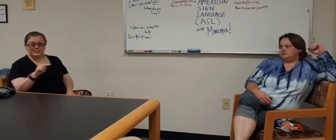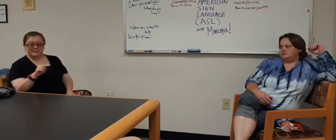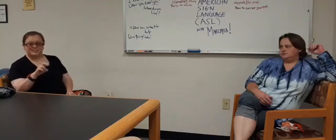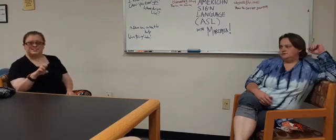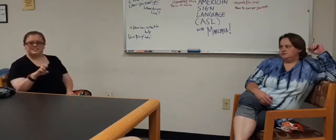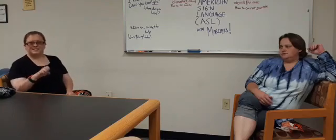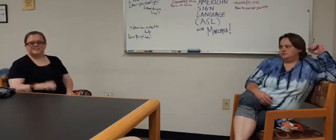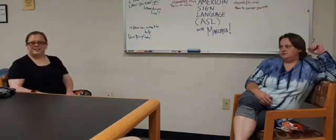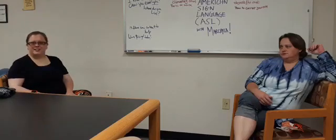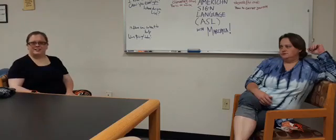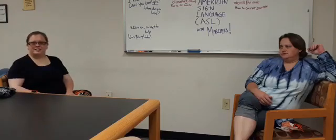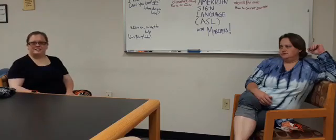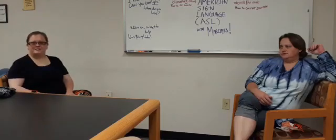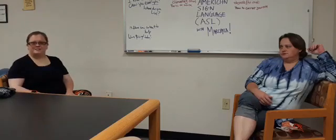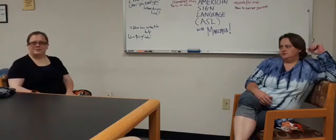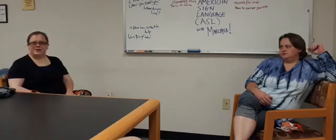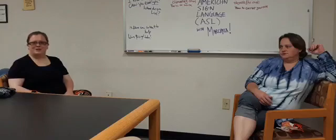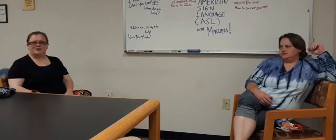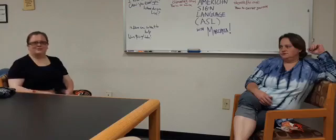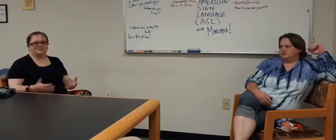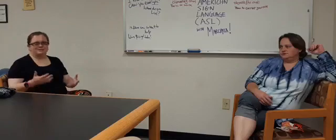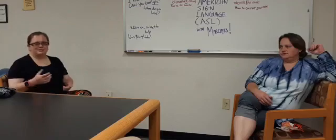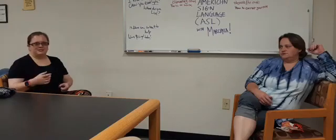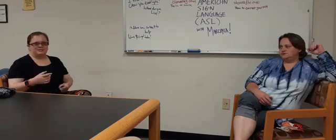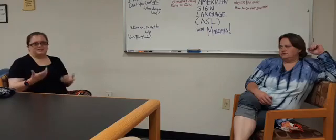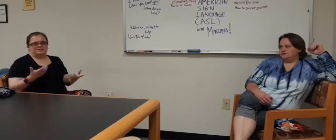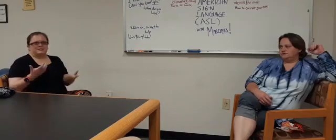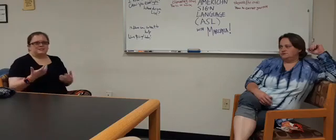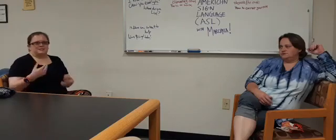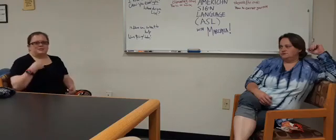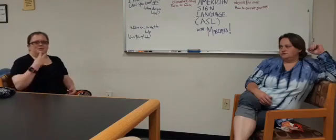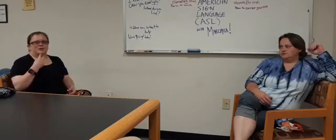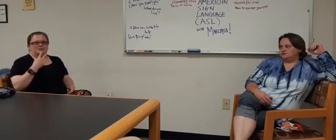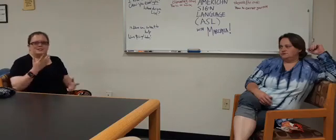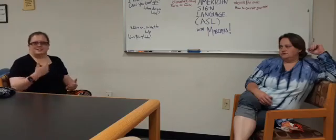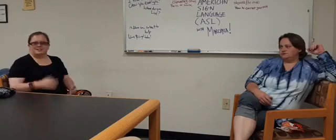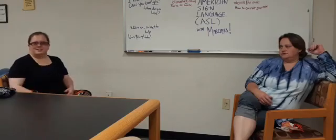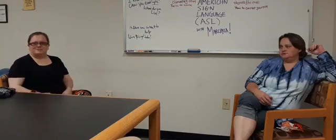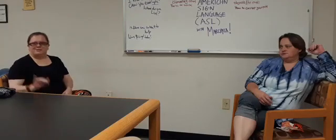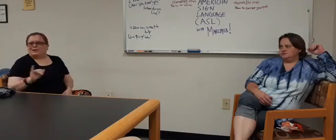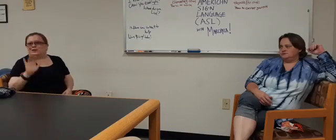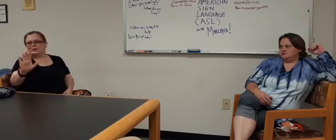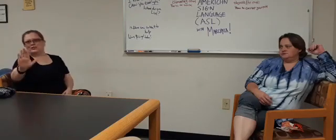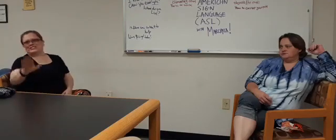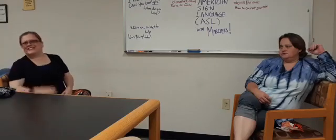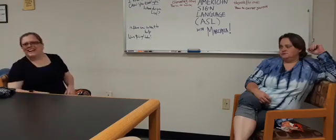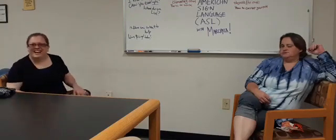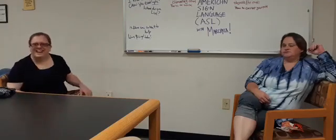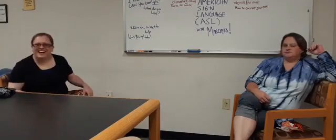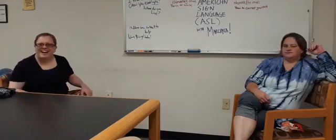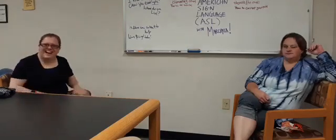Right. and having a voice that's like yours. Right.